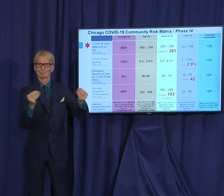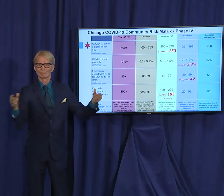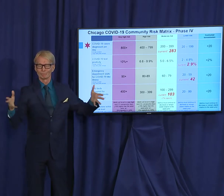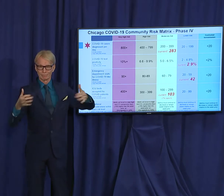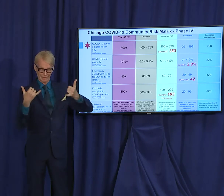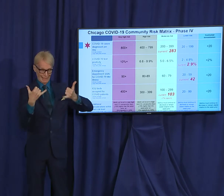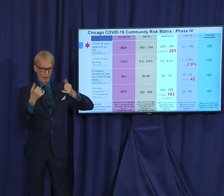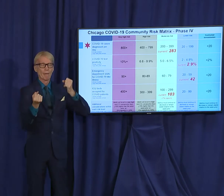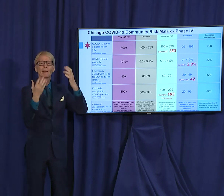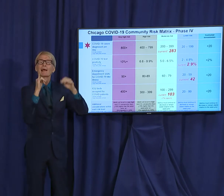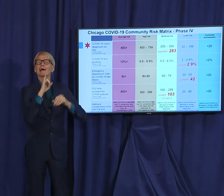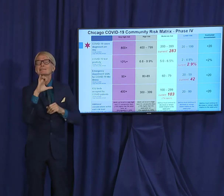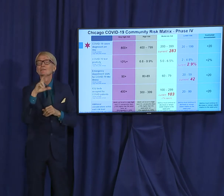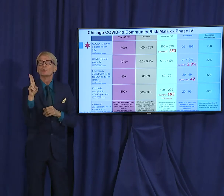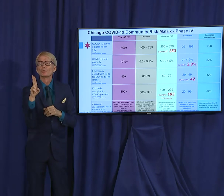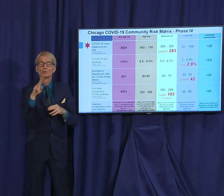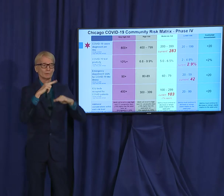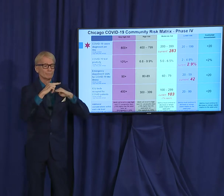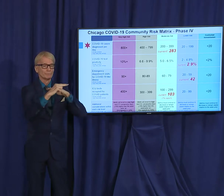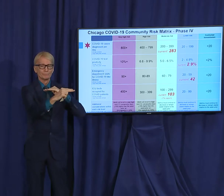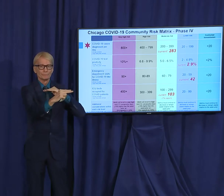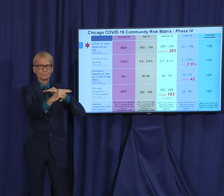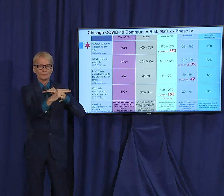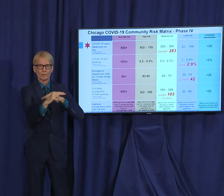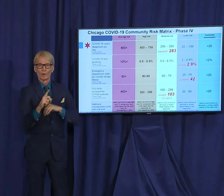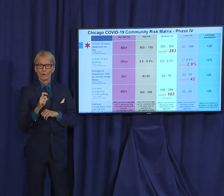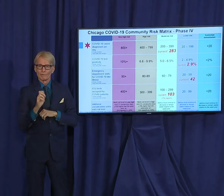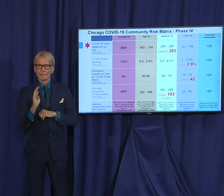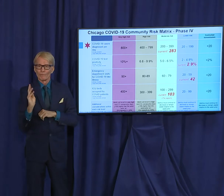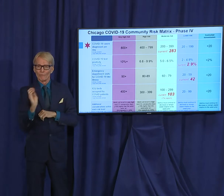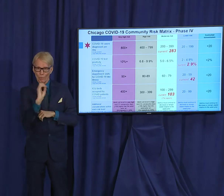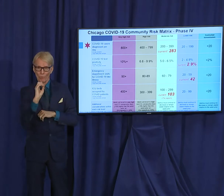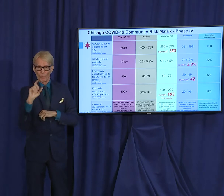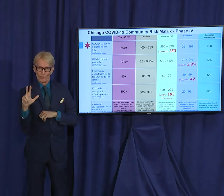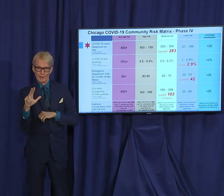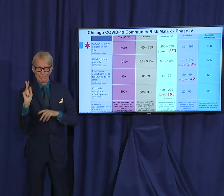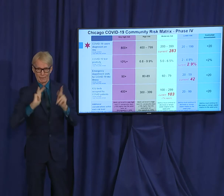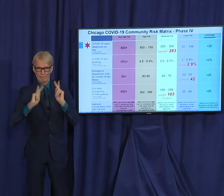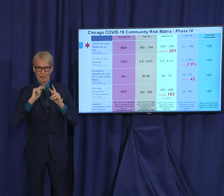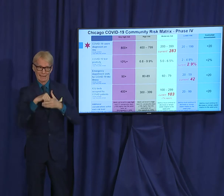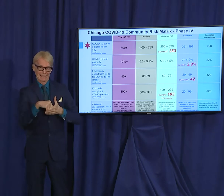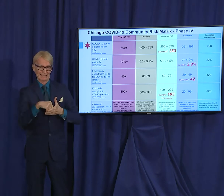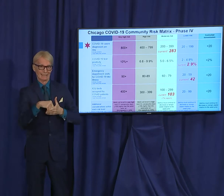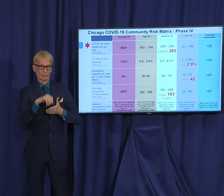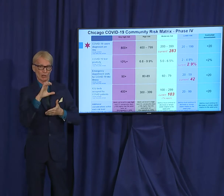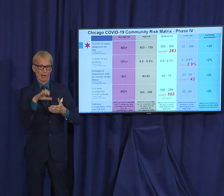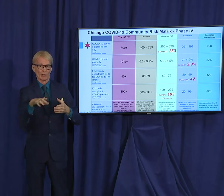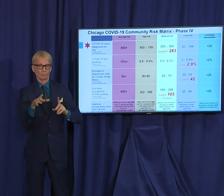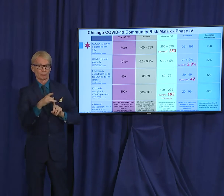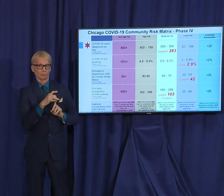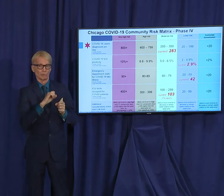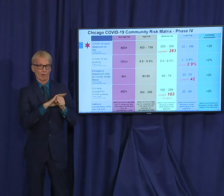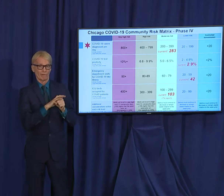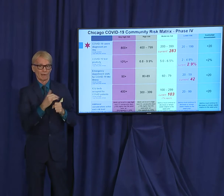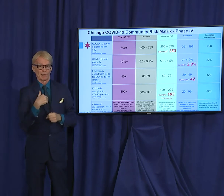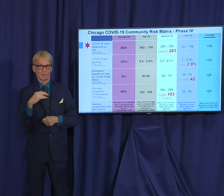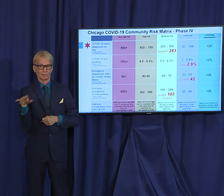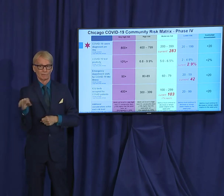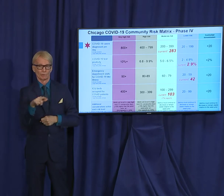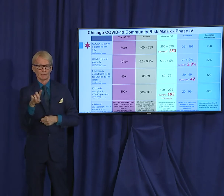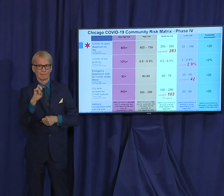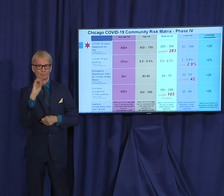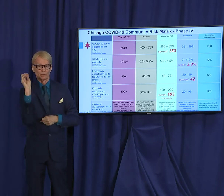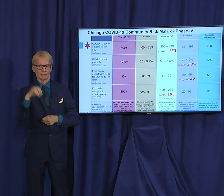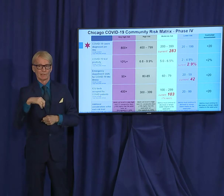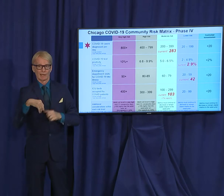currently have 103 folks in ICU beds across Chicago hospitals with COVID. We have 27% capacity. Both